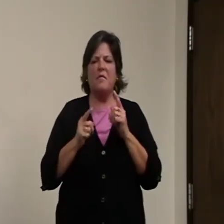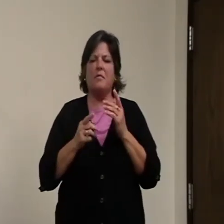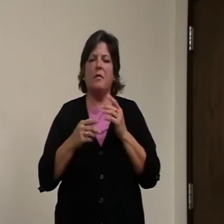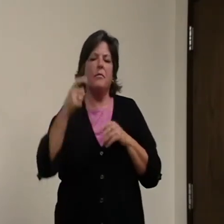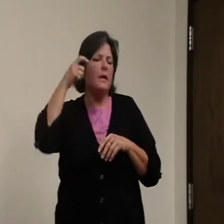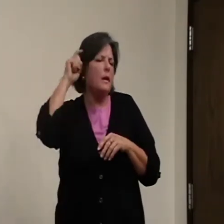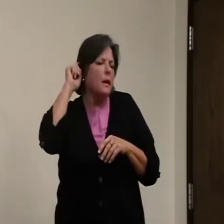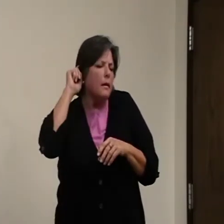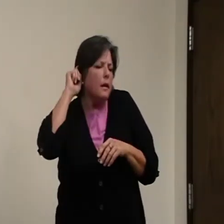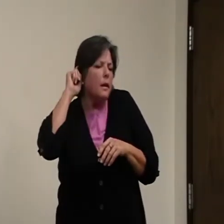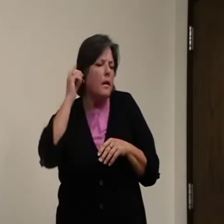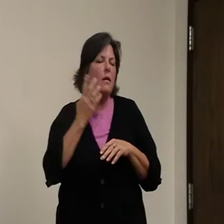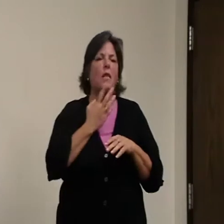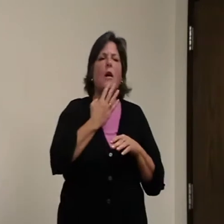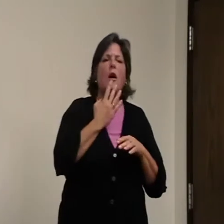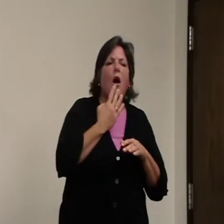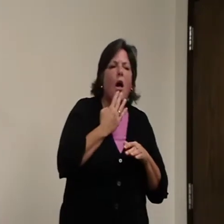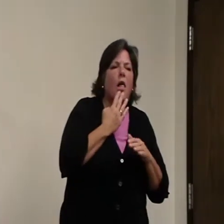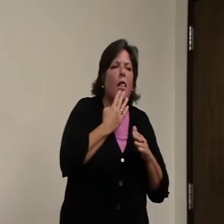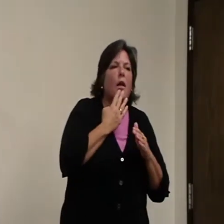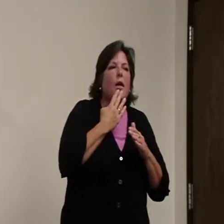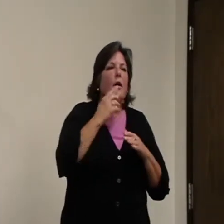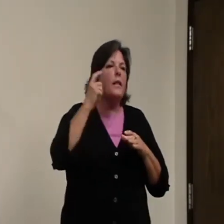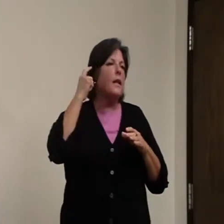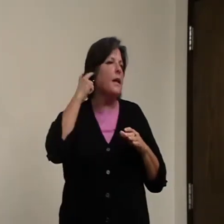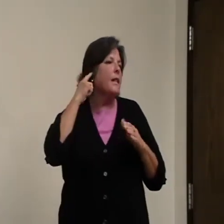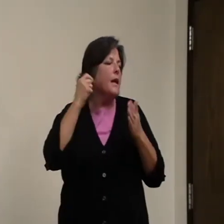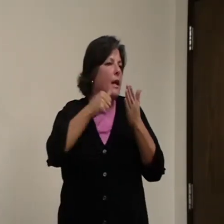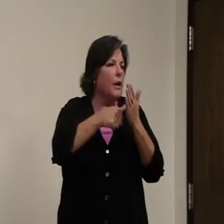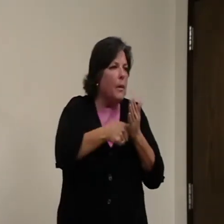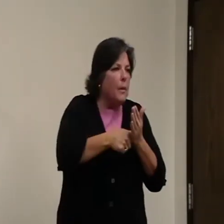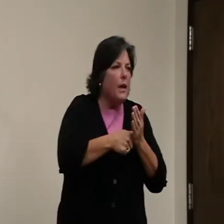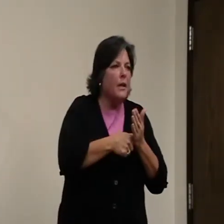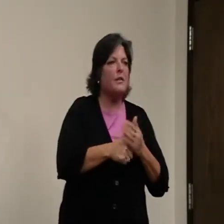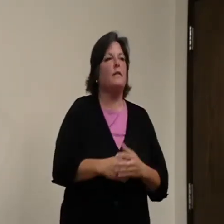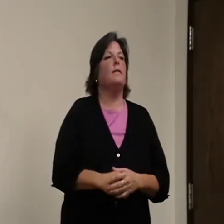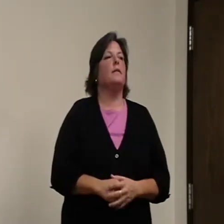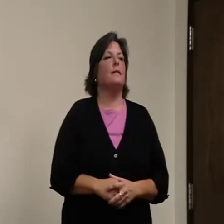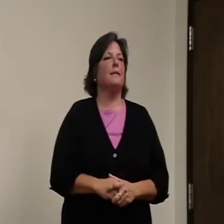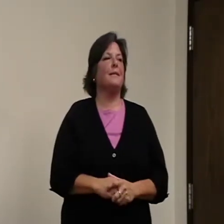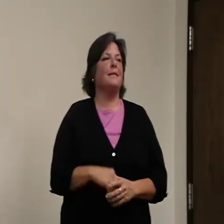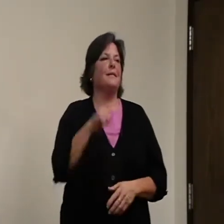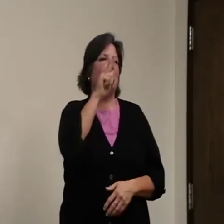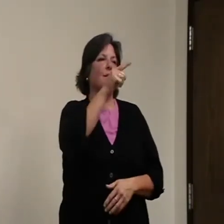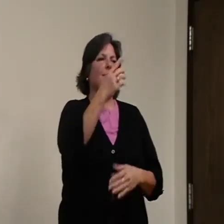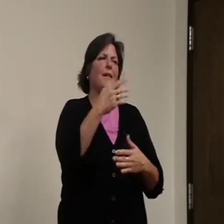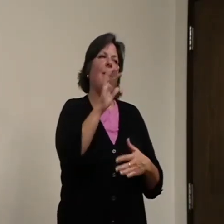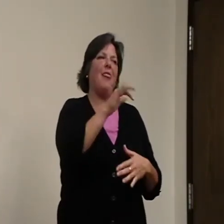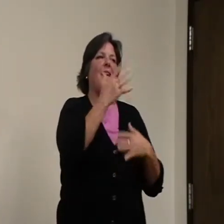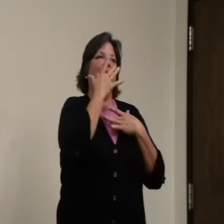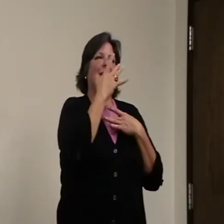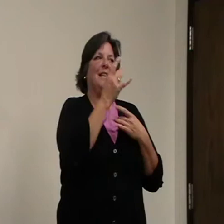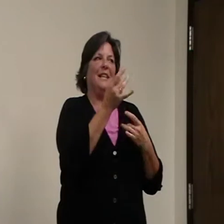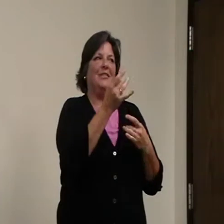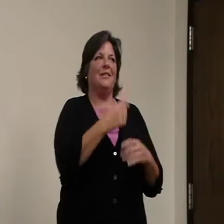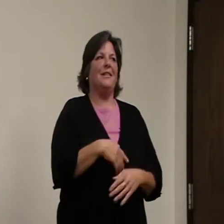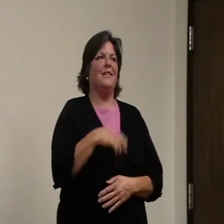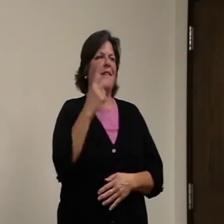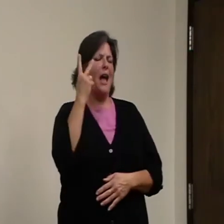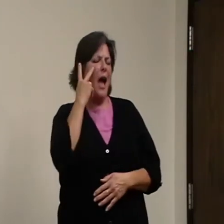ear impressions. Yeah, there's a lot of different color I was choices. gonna say, that's really interesting with I've seen children